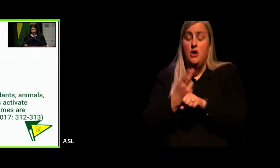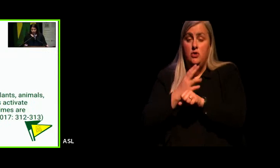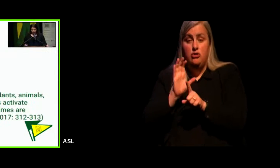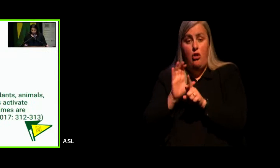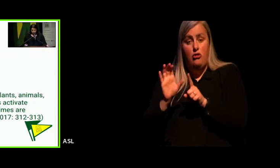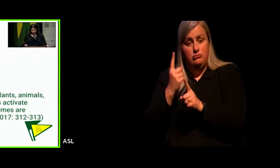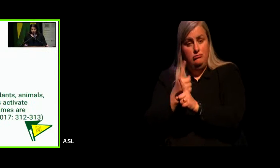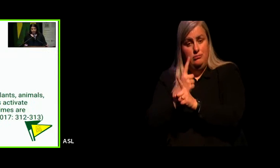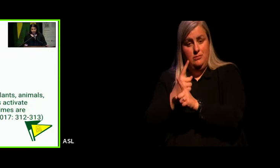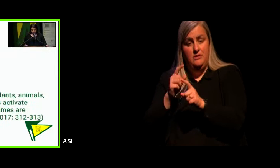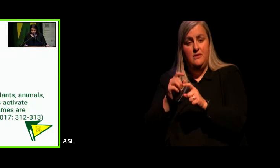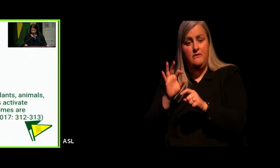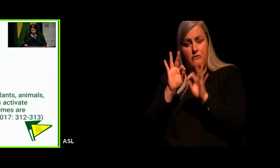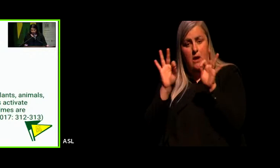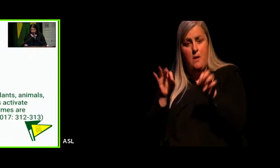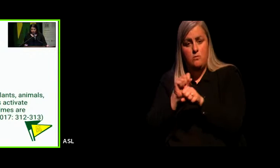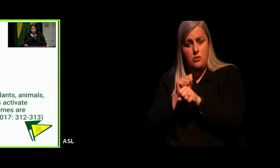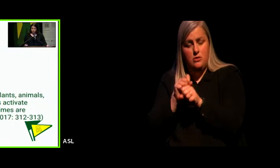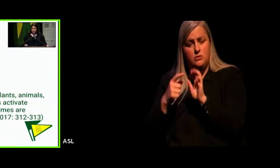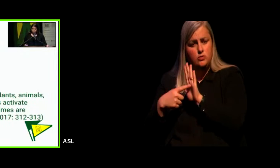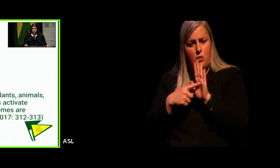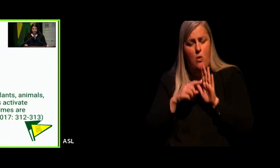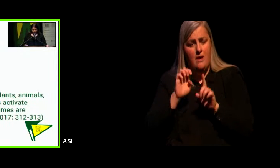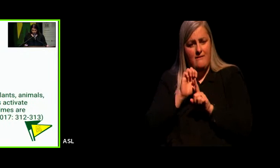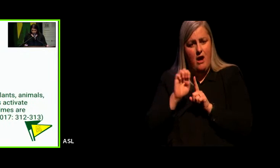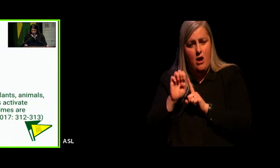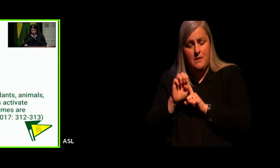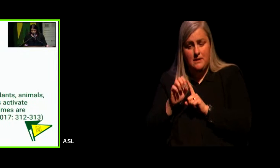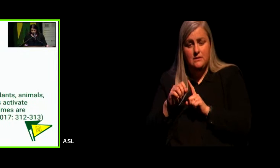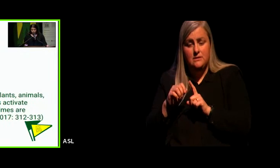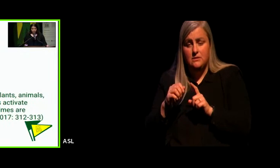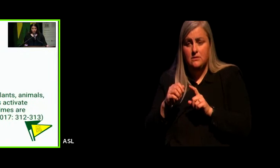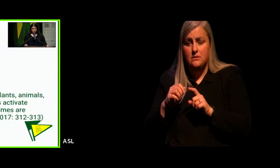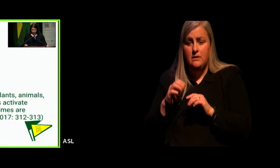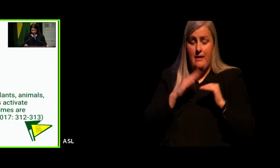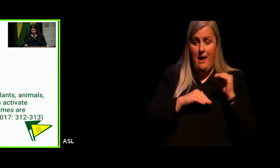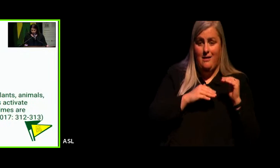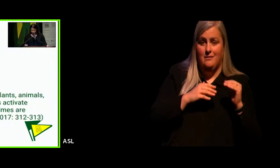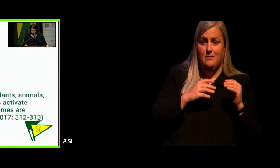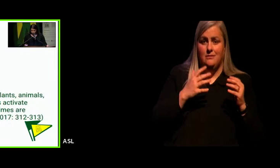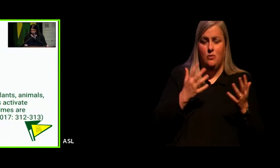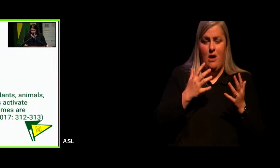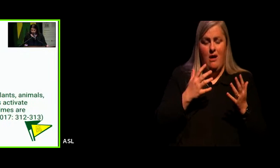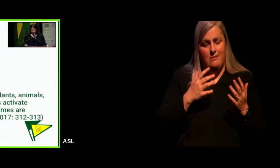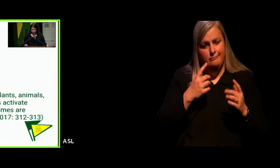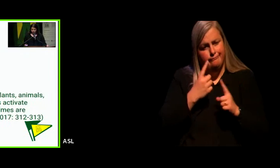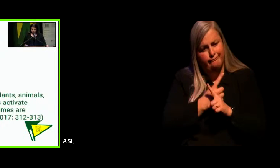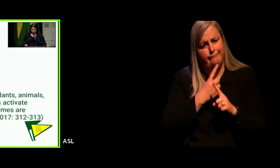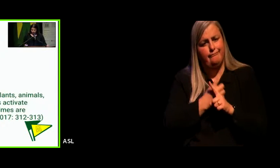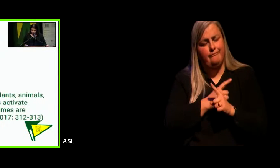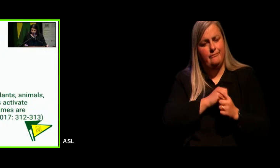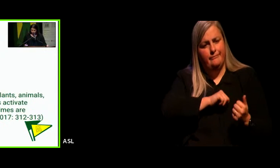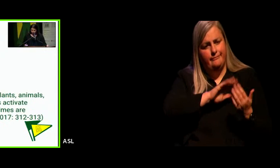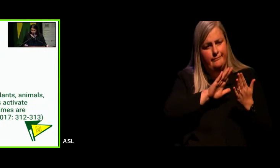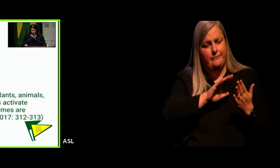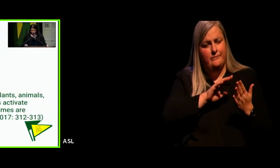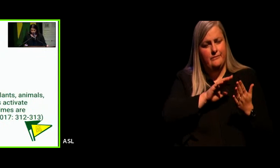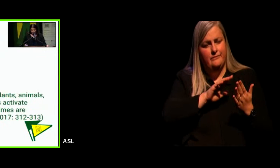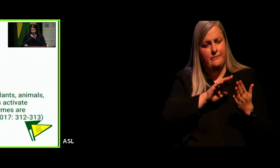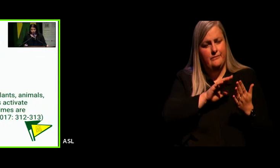understand the environment in this context than what is usually encountered in traditional archaeological approaches. Here,